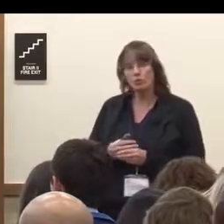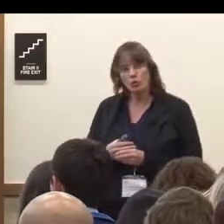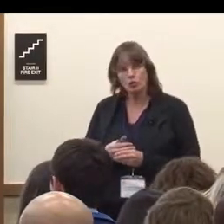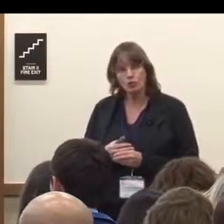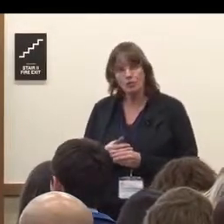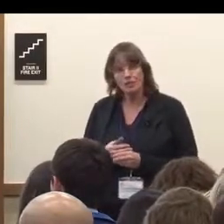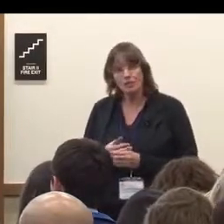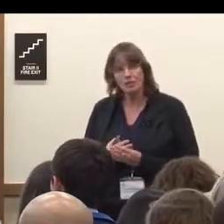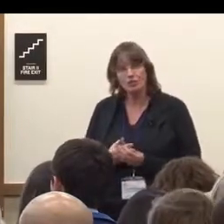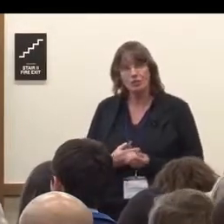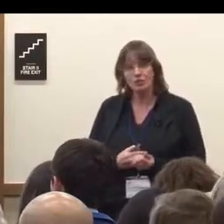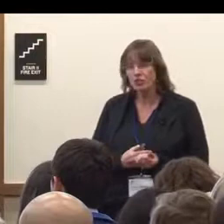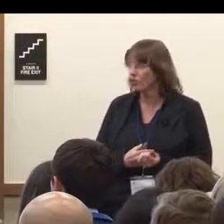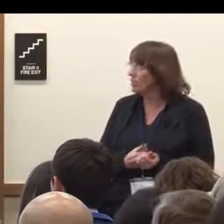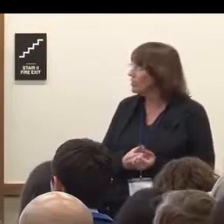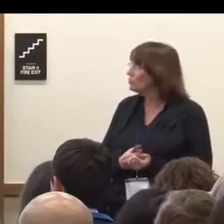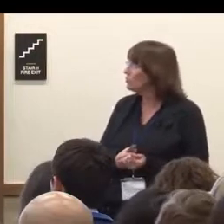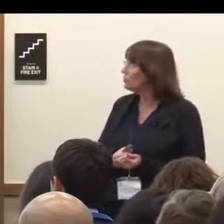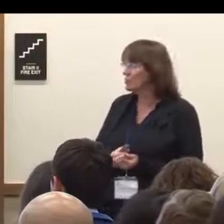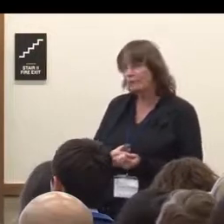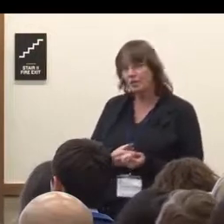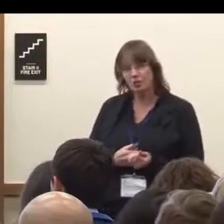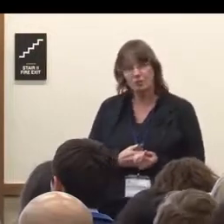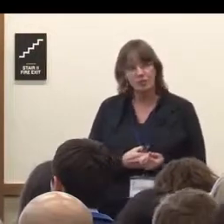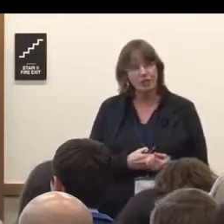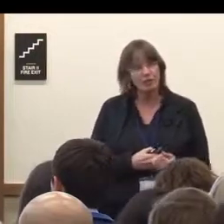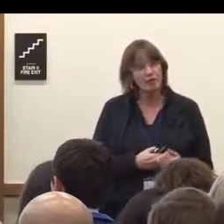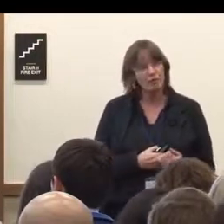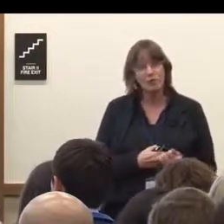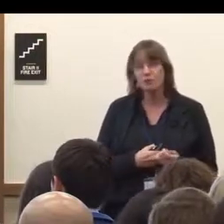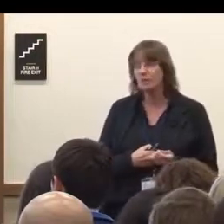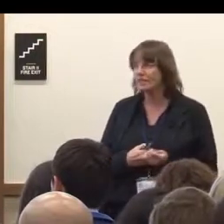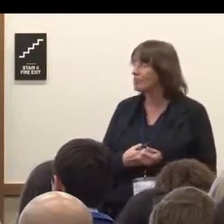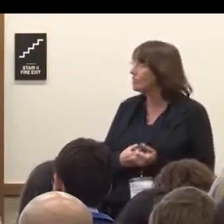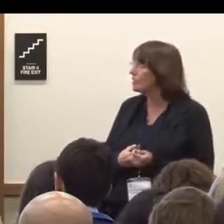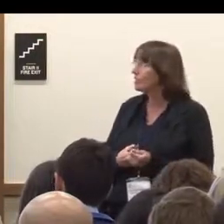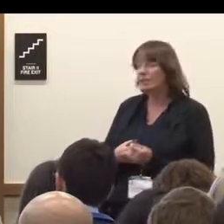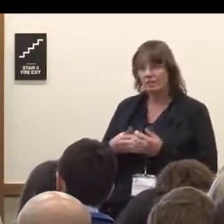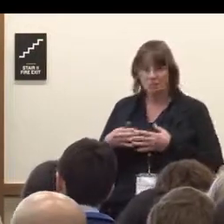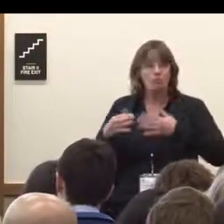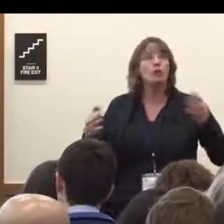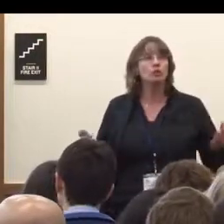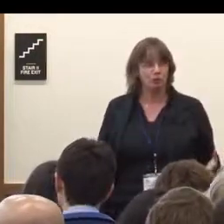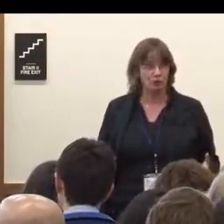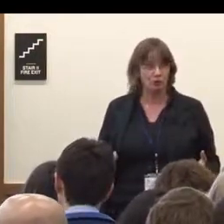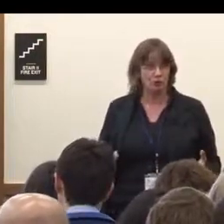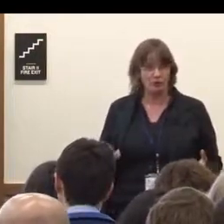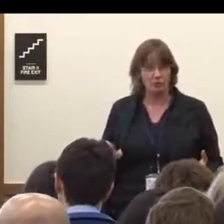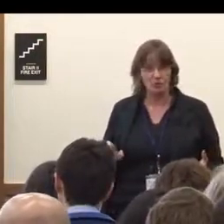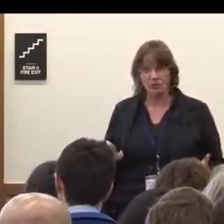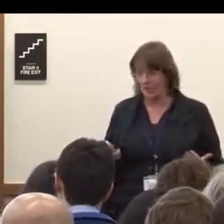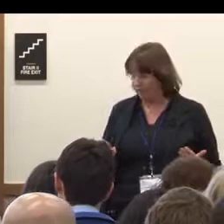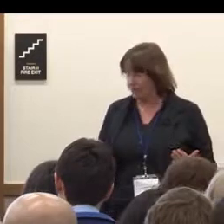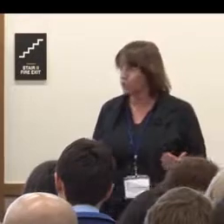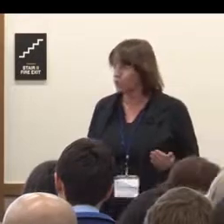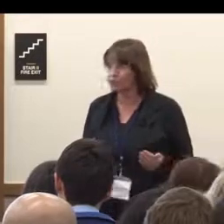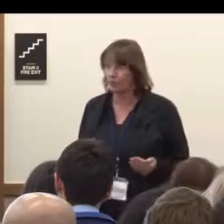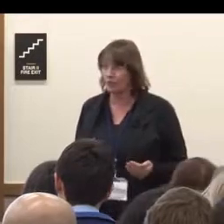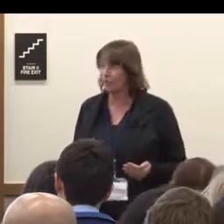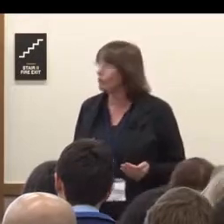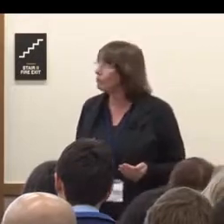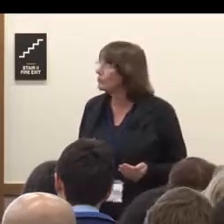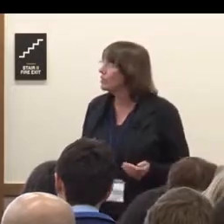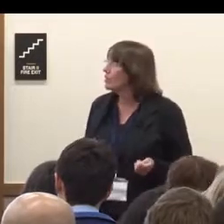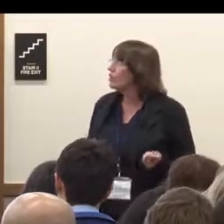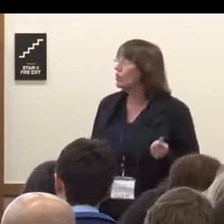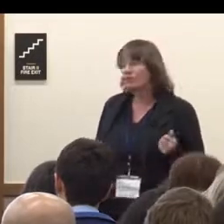It's a small community in northern Australia, a Walpi-speaking community, and the people there speak multiple languages, and they switch